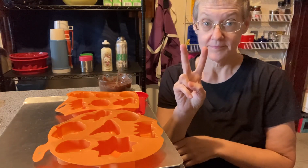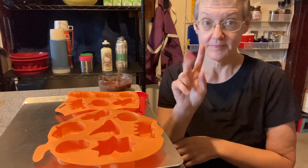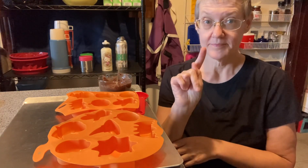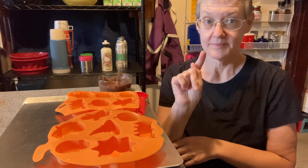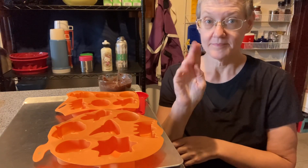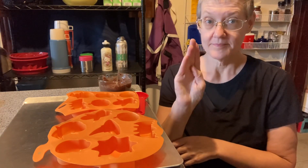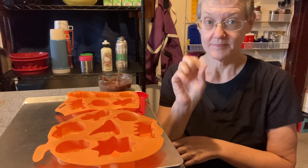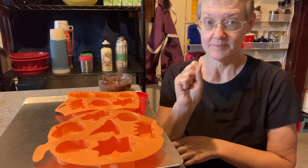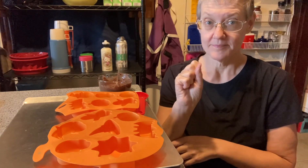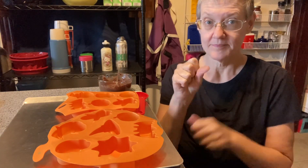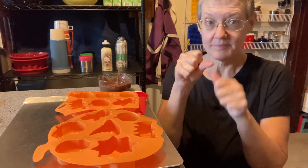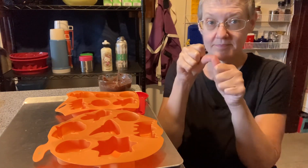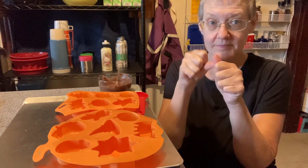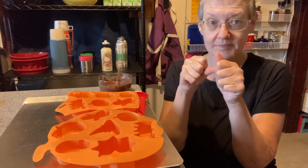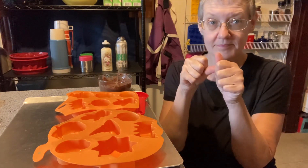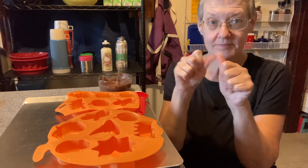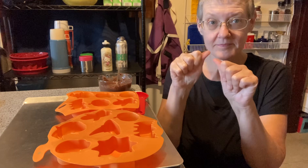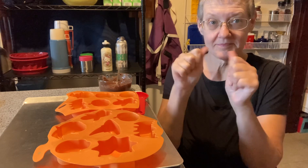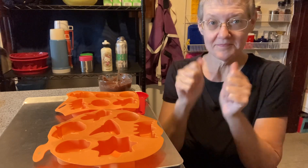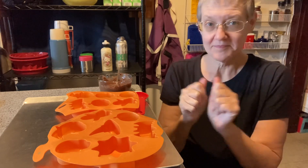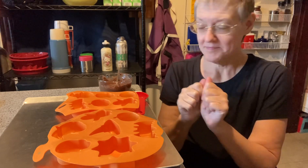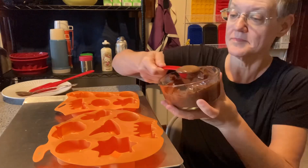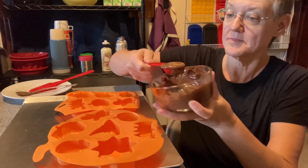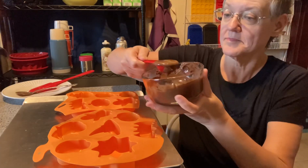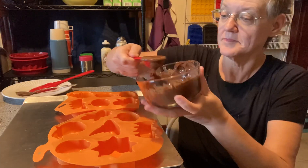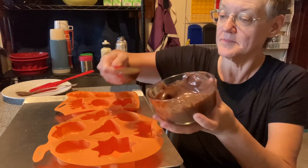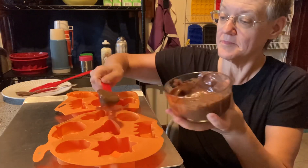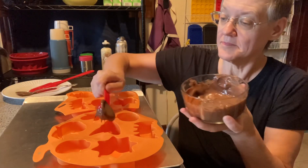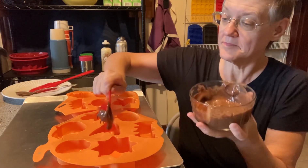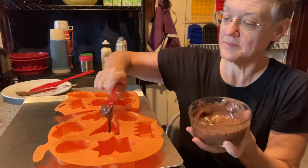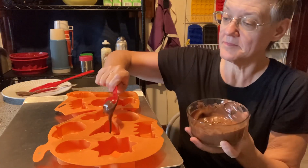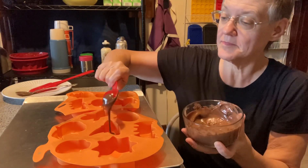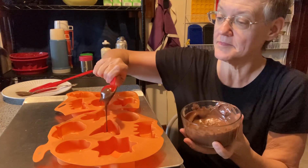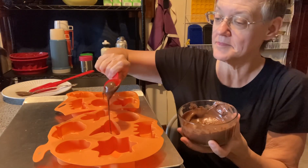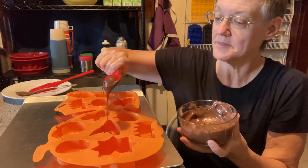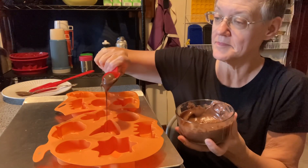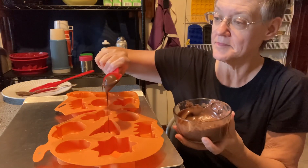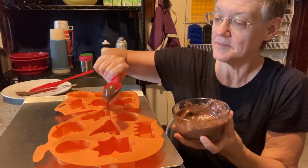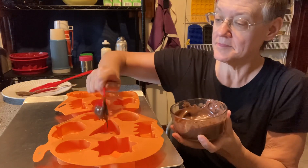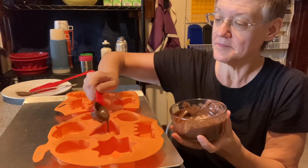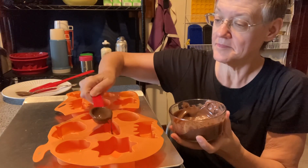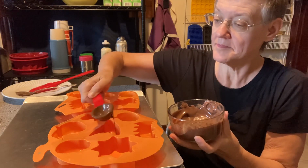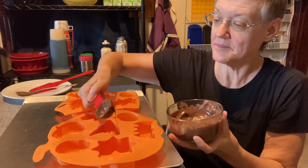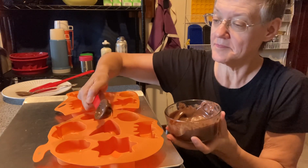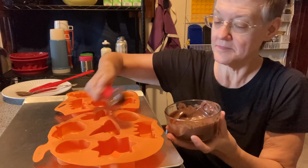We're going to add in 2 tablespoons to each shape.